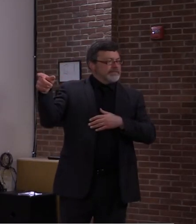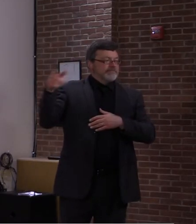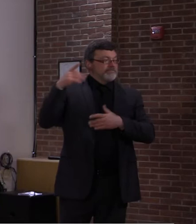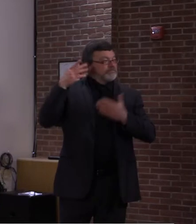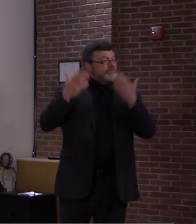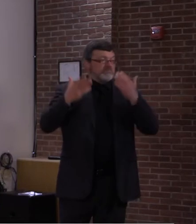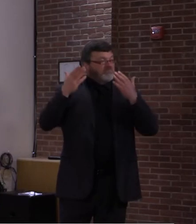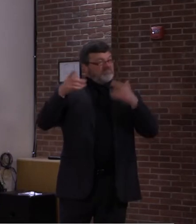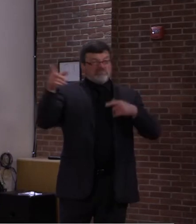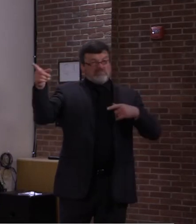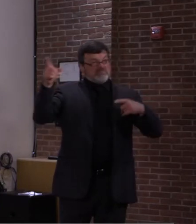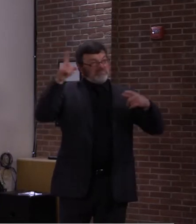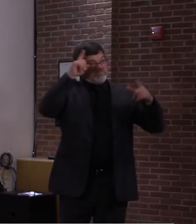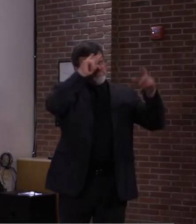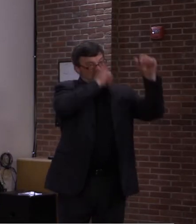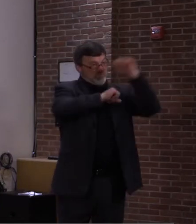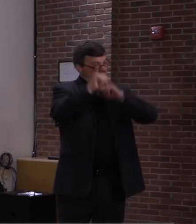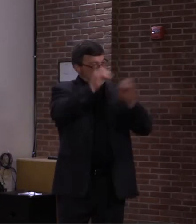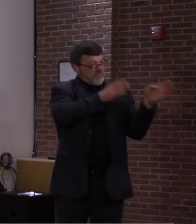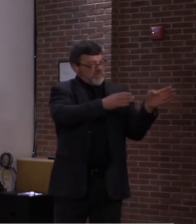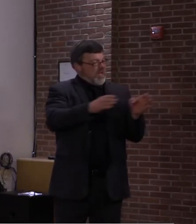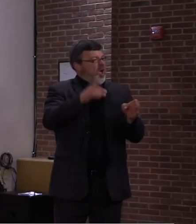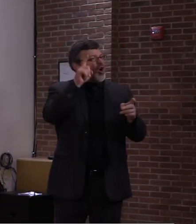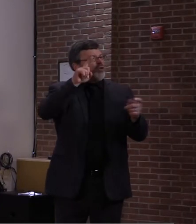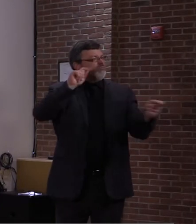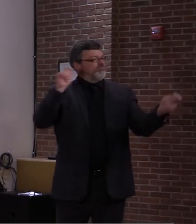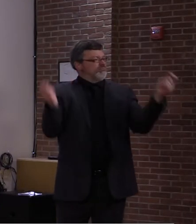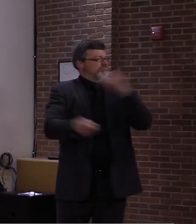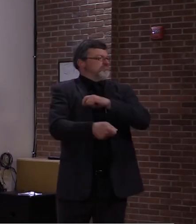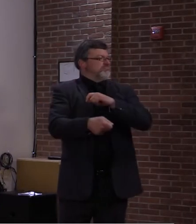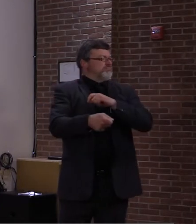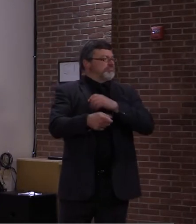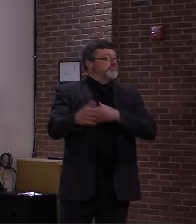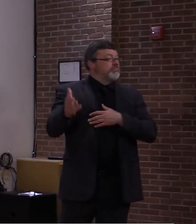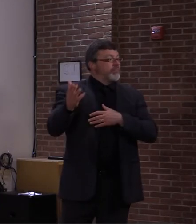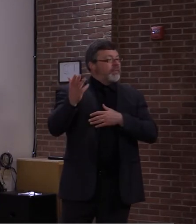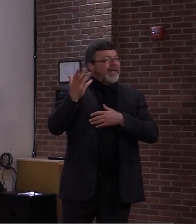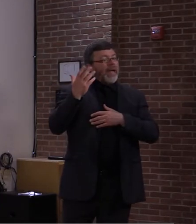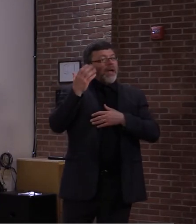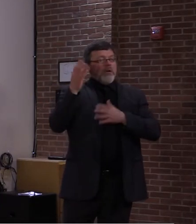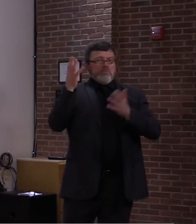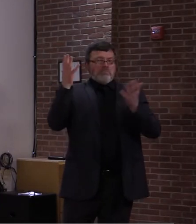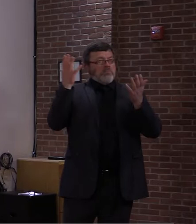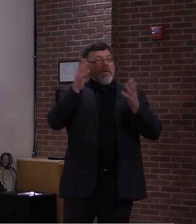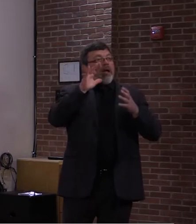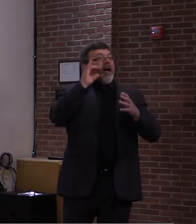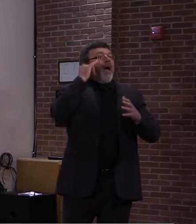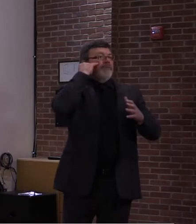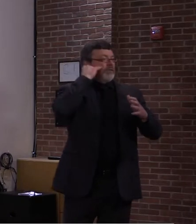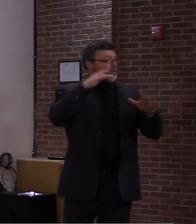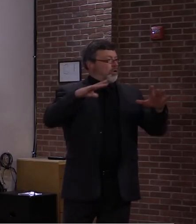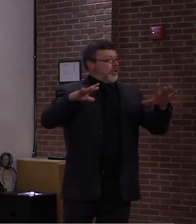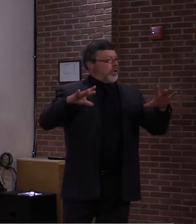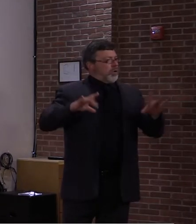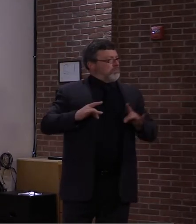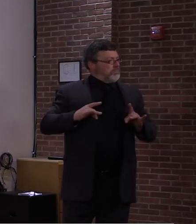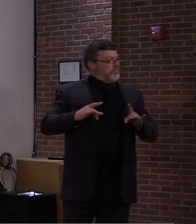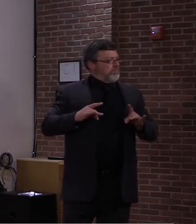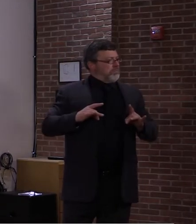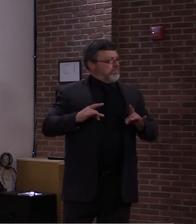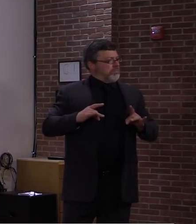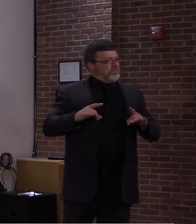do get it, it's going to probably be mild, that folks should just be thinking, hey, I'm probably going to get it sometime, and if I'm